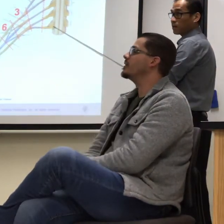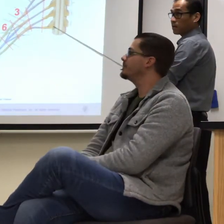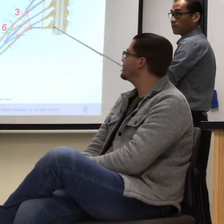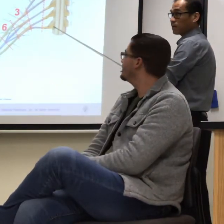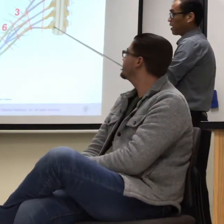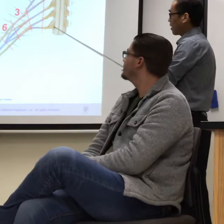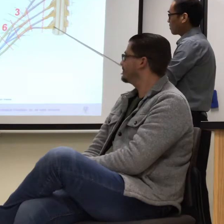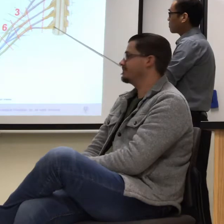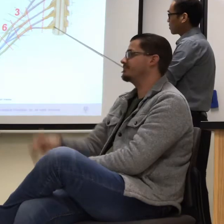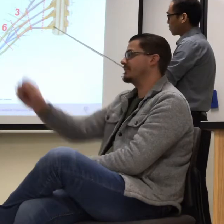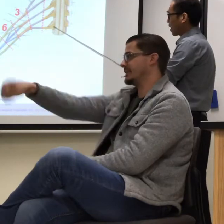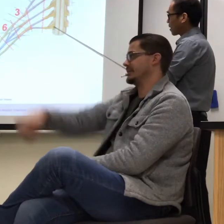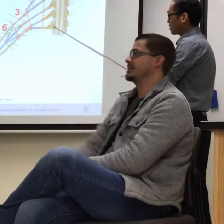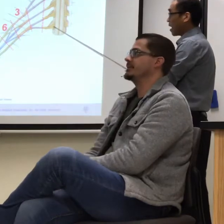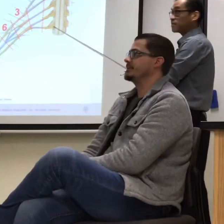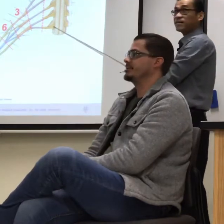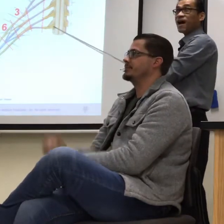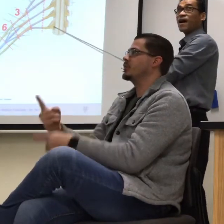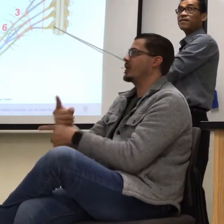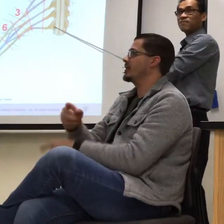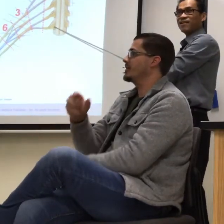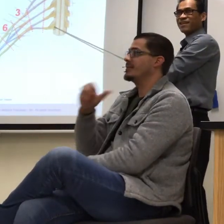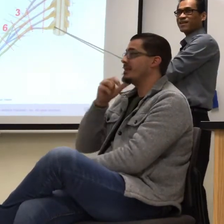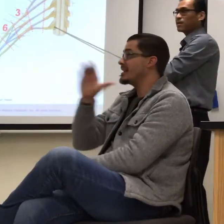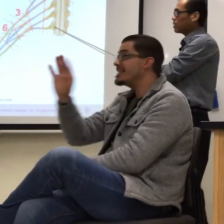T1. Yeah. Correct. Not